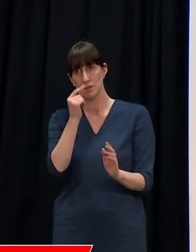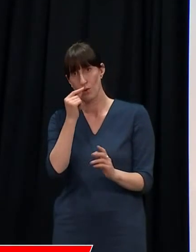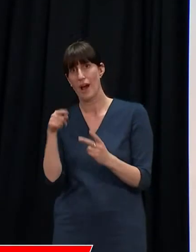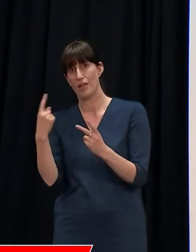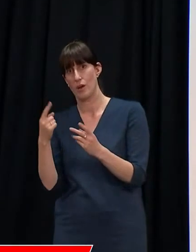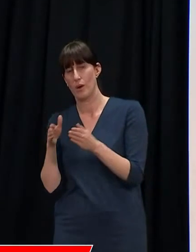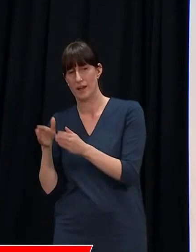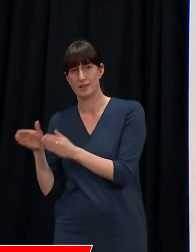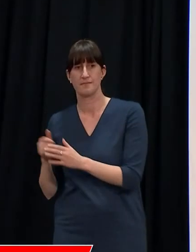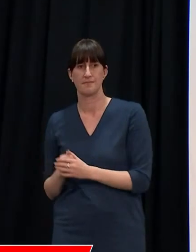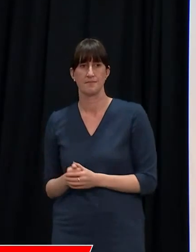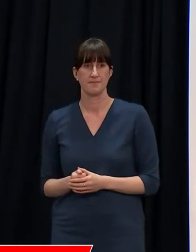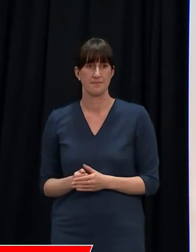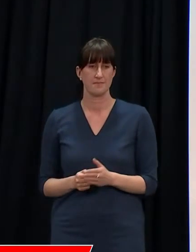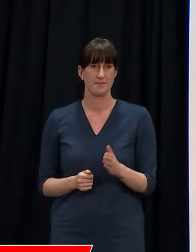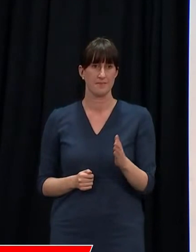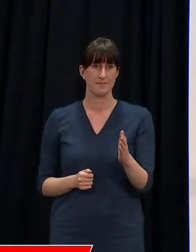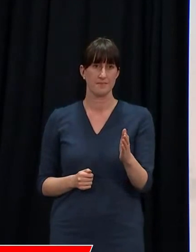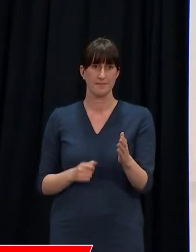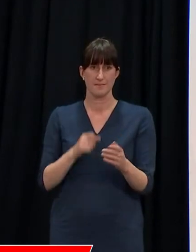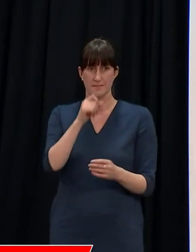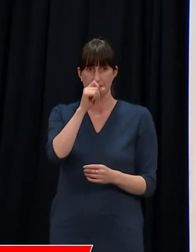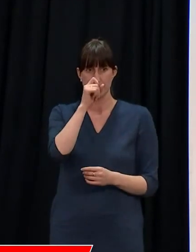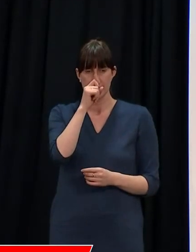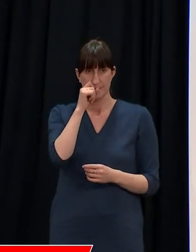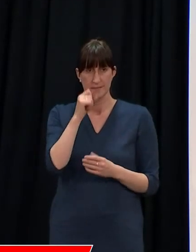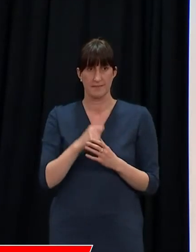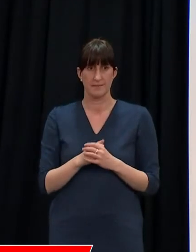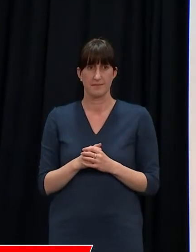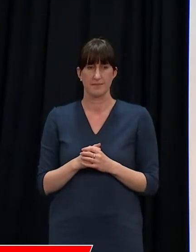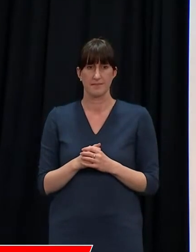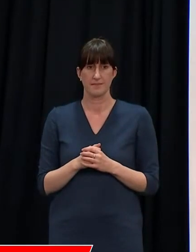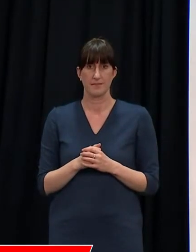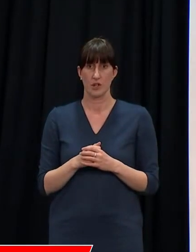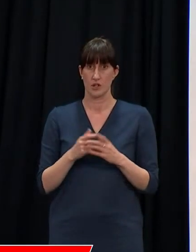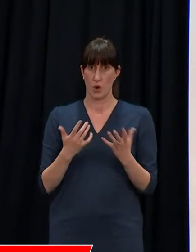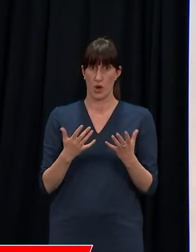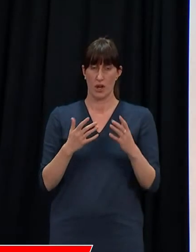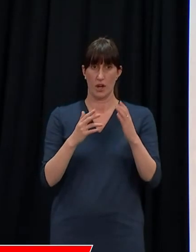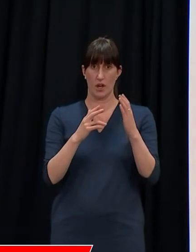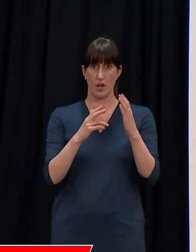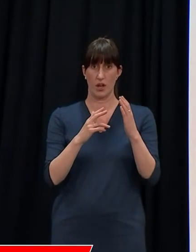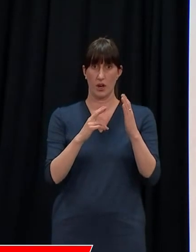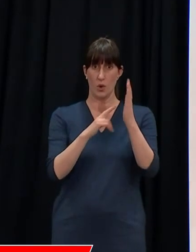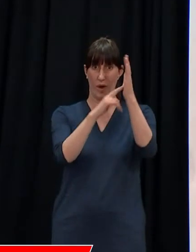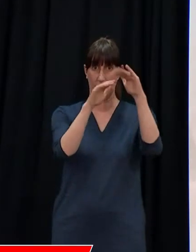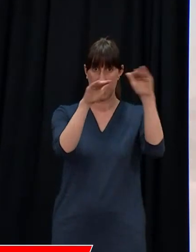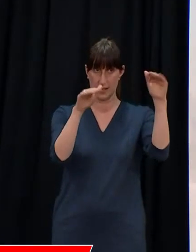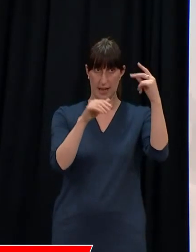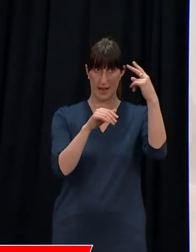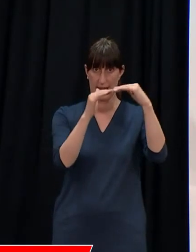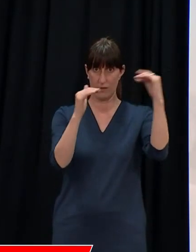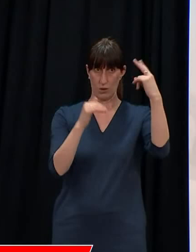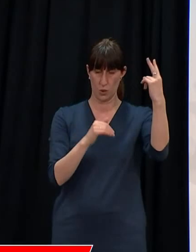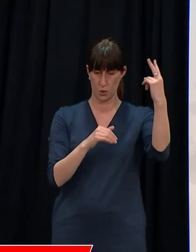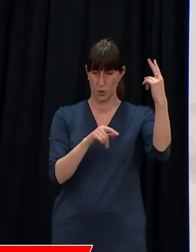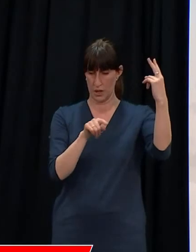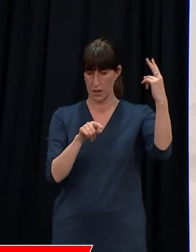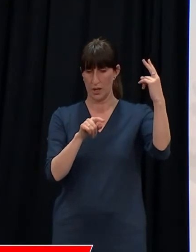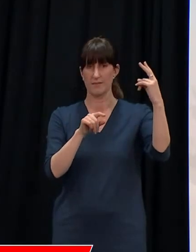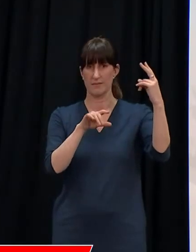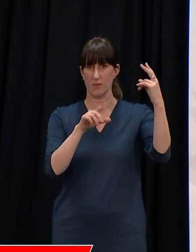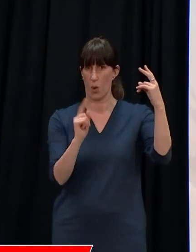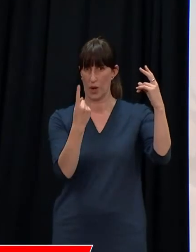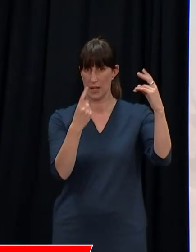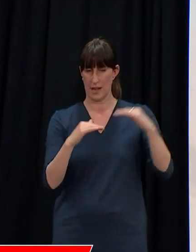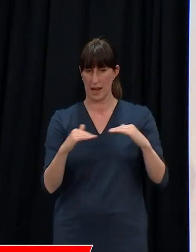allowed between level 2 Northland through Auckland out to the Waikato. What protections are in